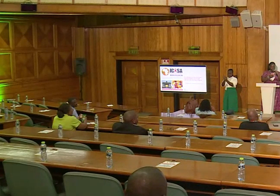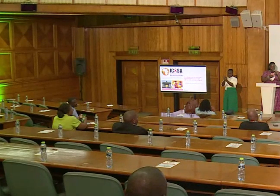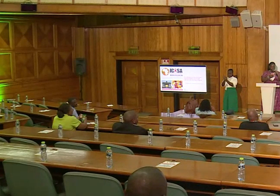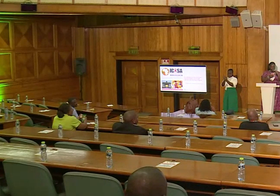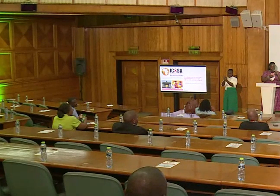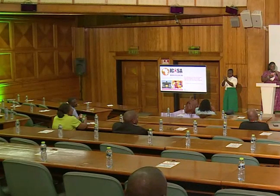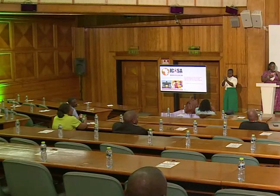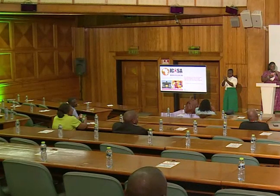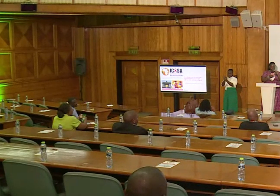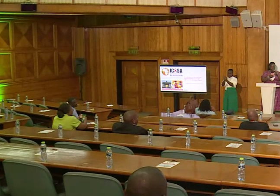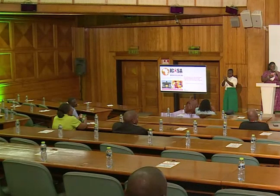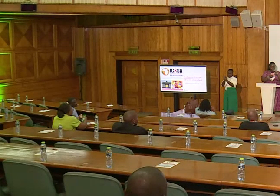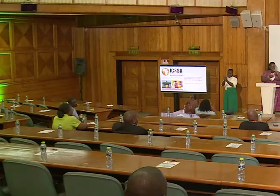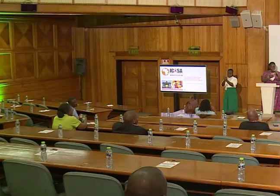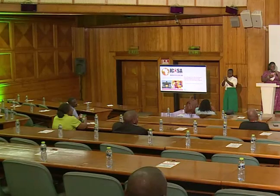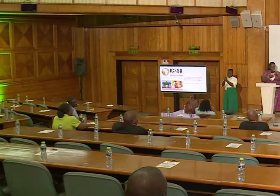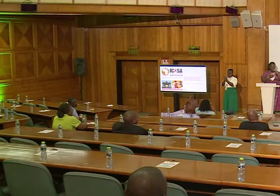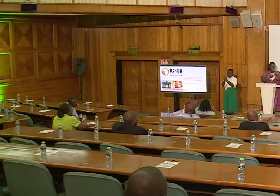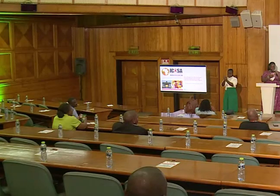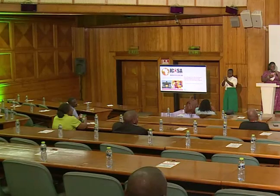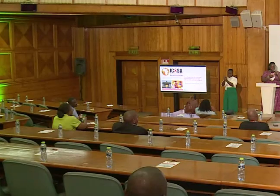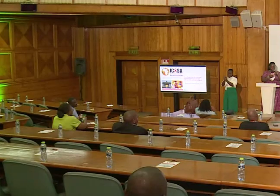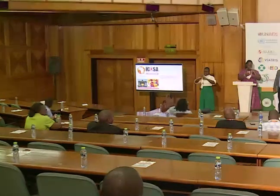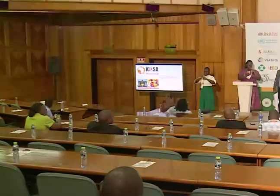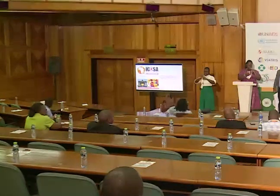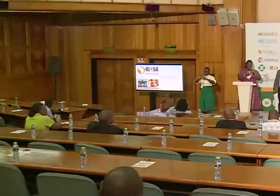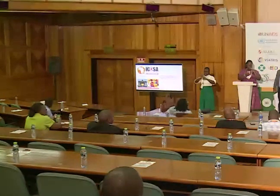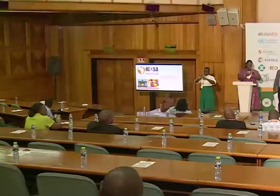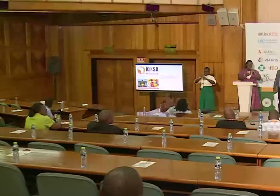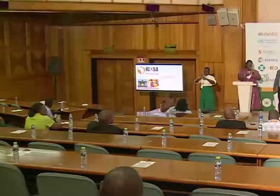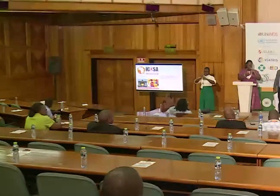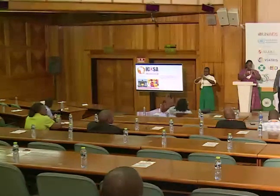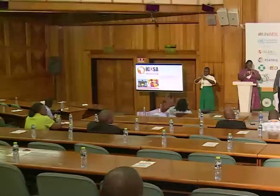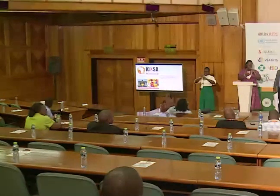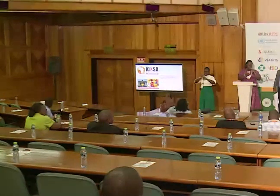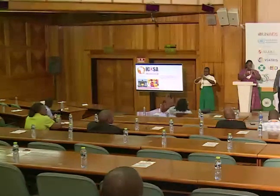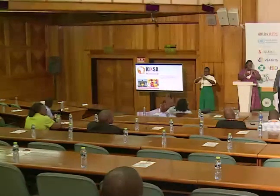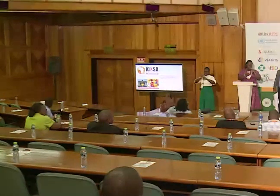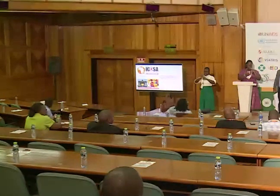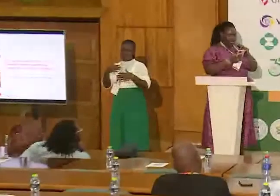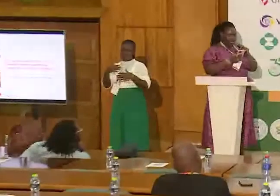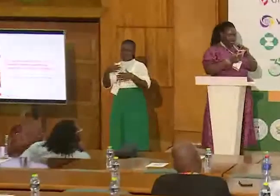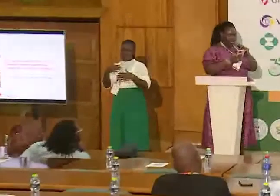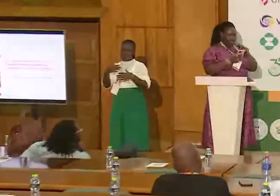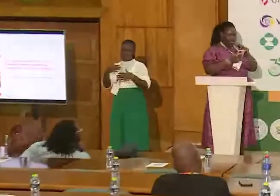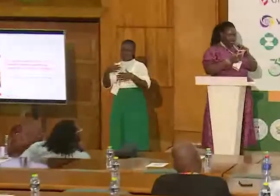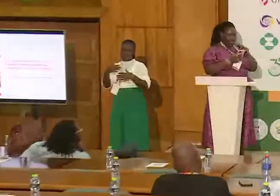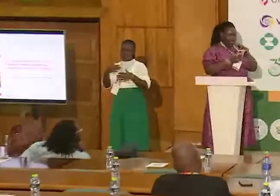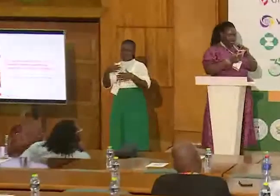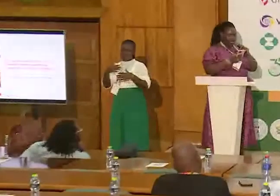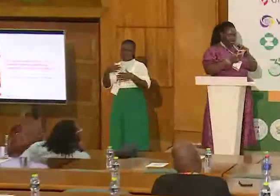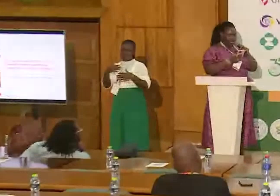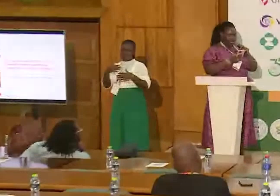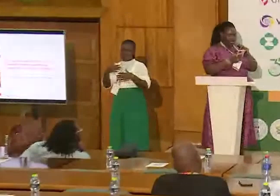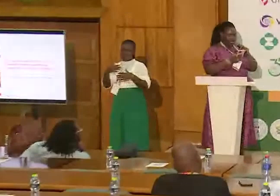Group and National HIV Laboratory Task Team. So Dr. Kingston has a wealth of experience from his previous roles,